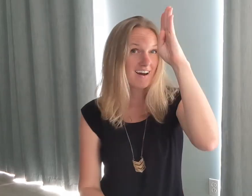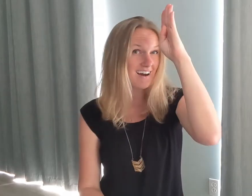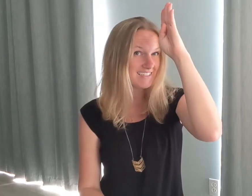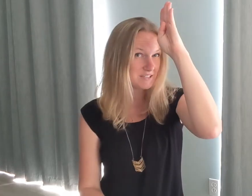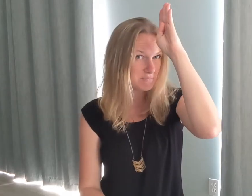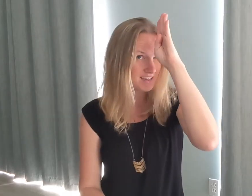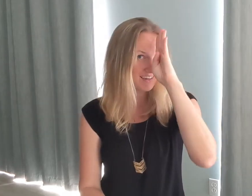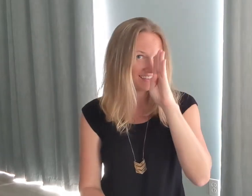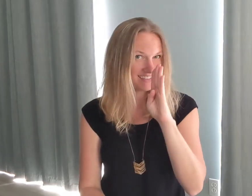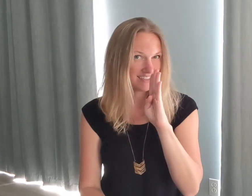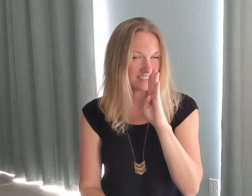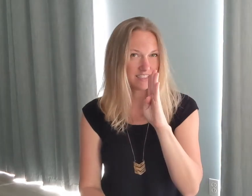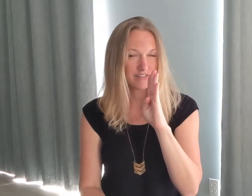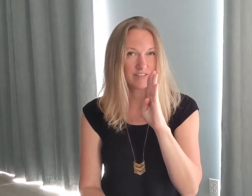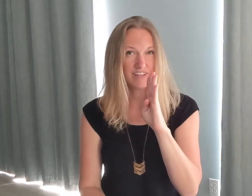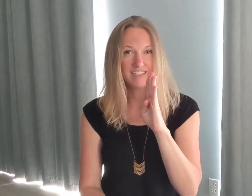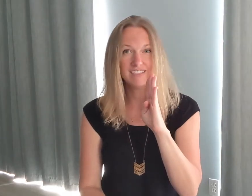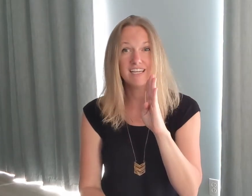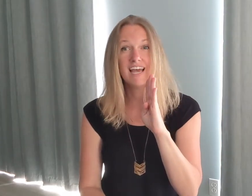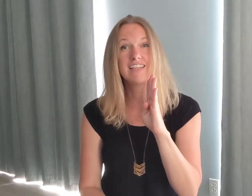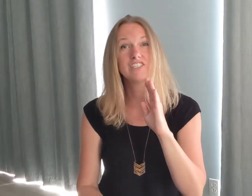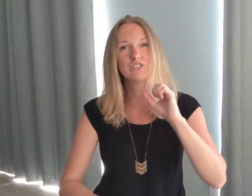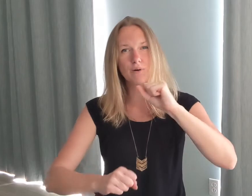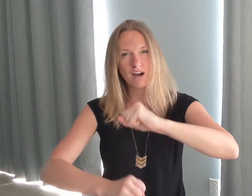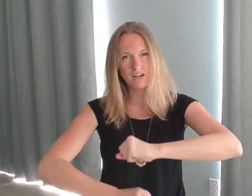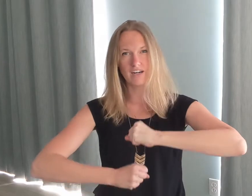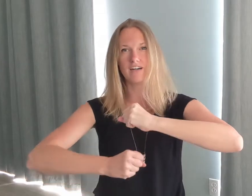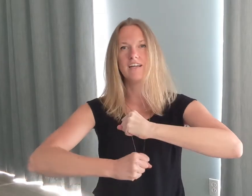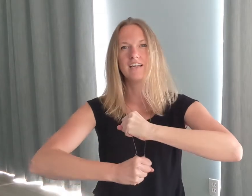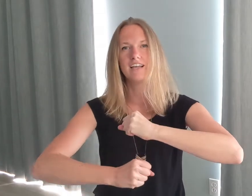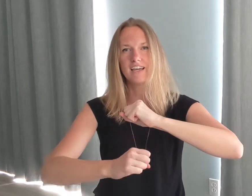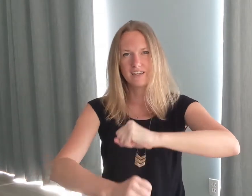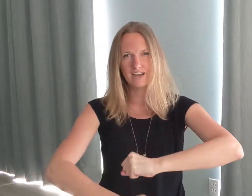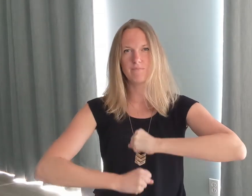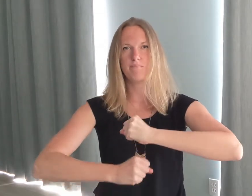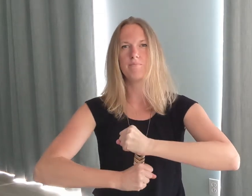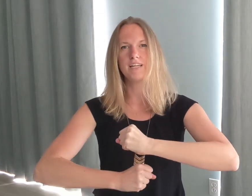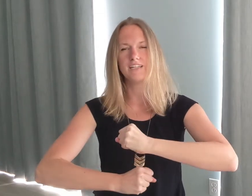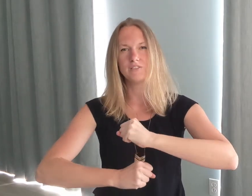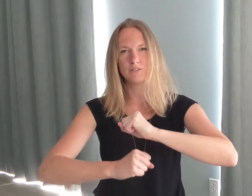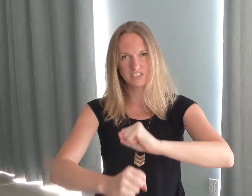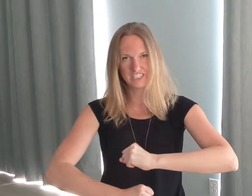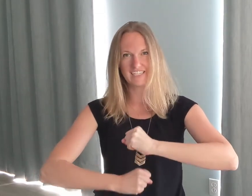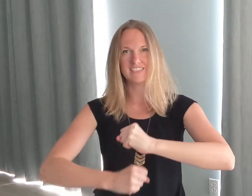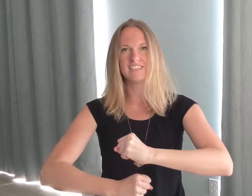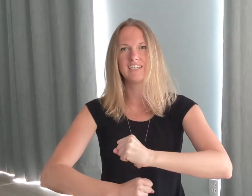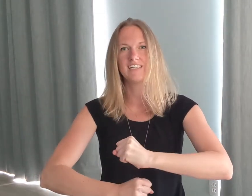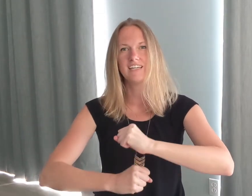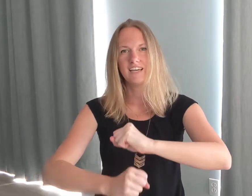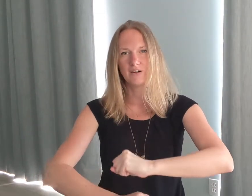God is a B down the center of your face, and then stronger. Okay, you kind of bring it in towards your chest. And